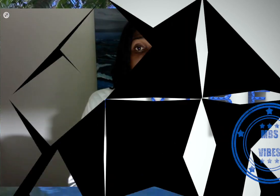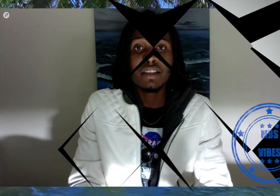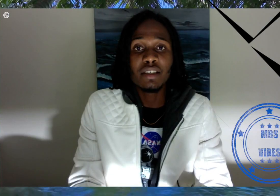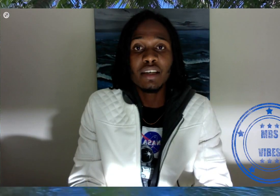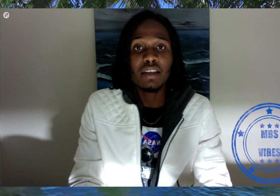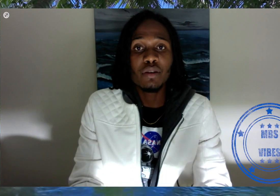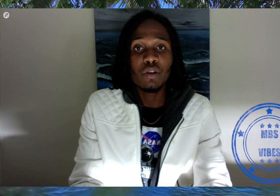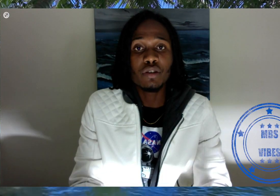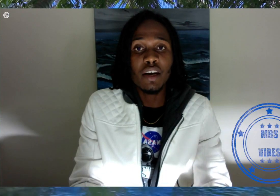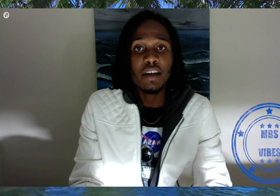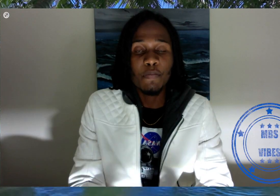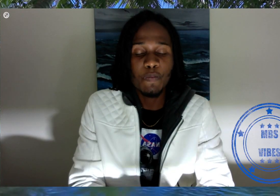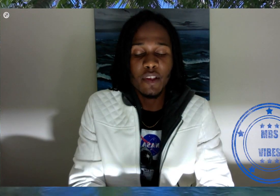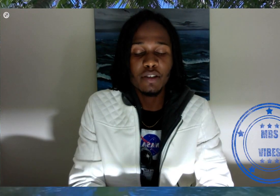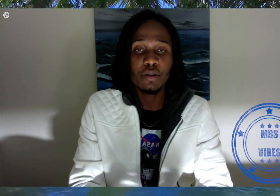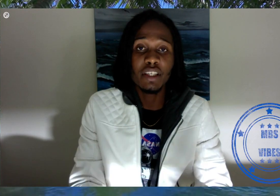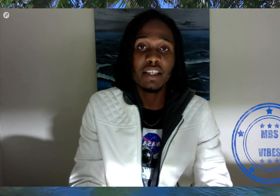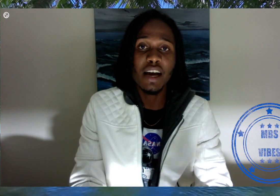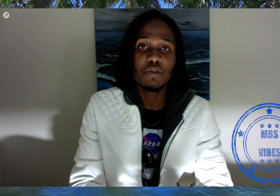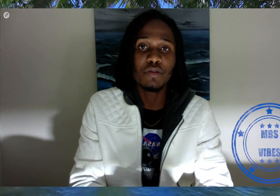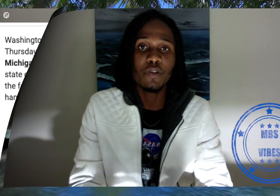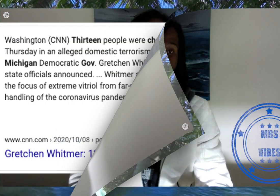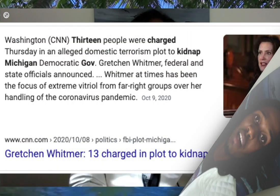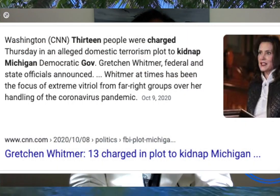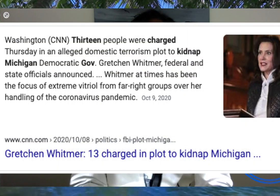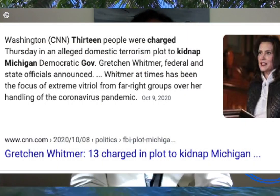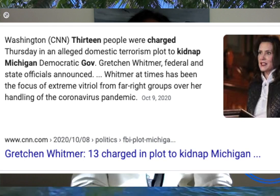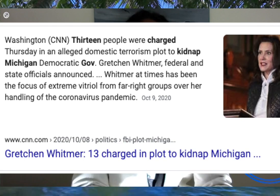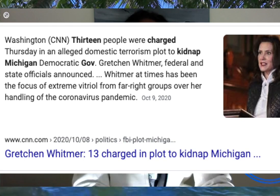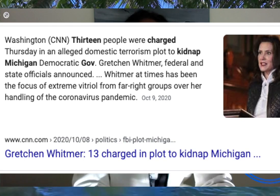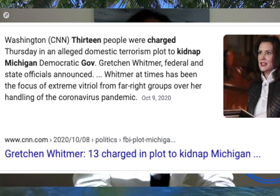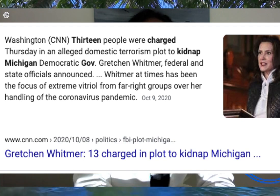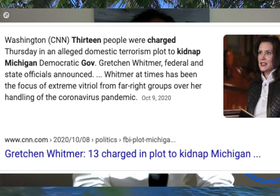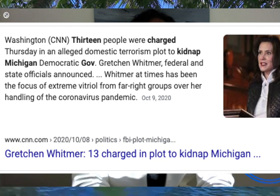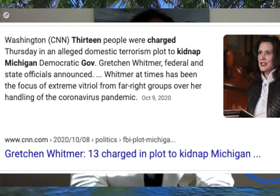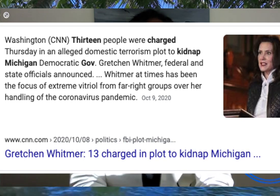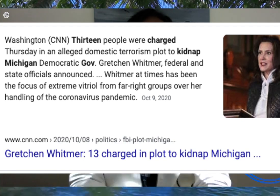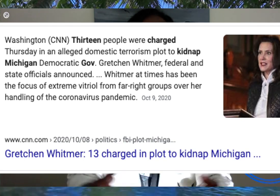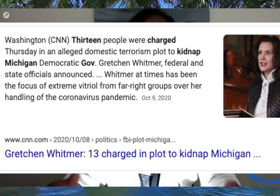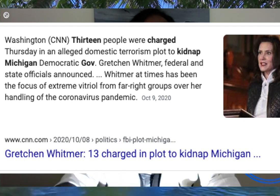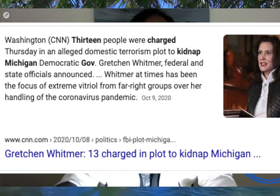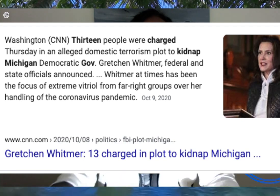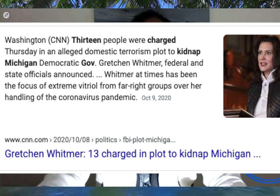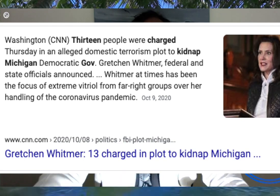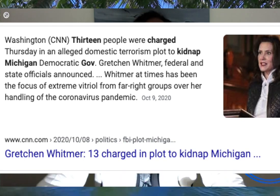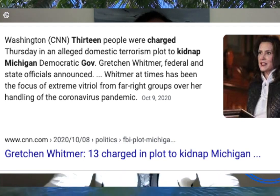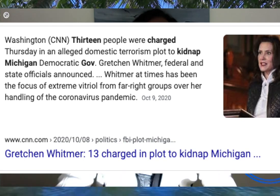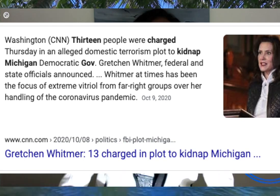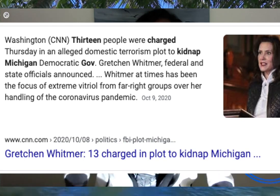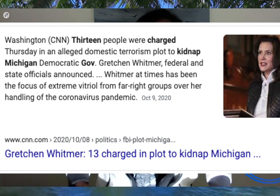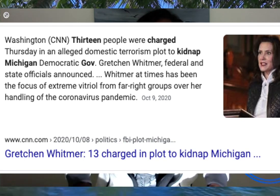This couldn't get any worse, right? So this happened. From Washington, CNN, 13 people were